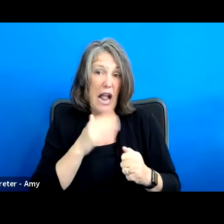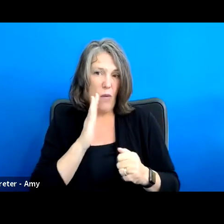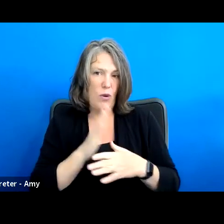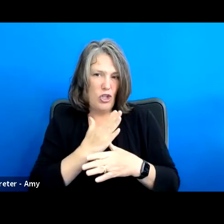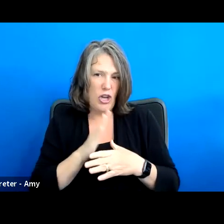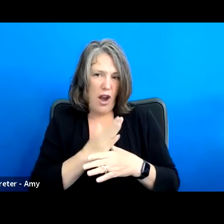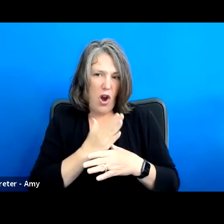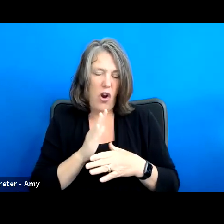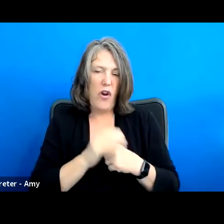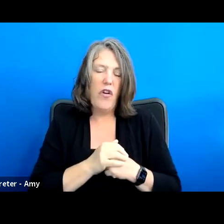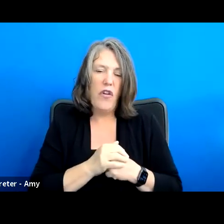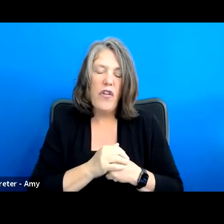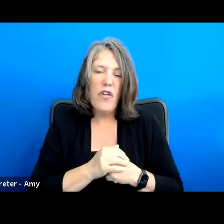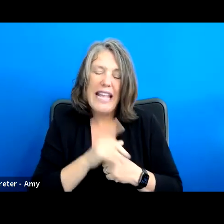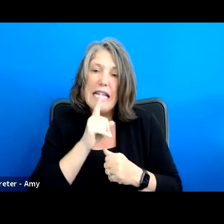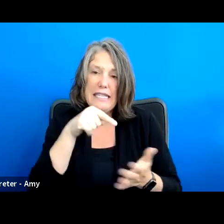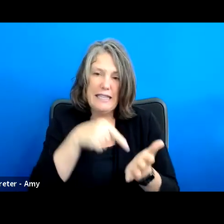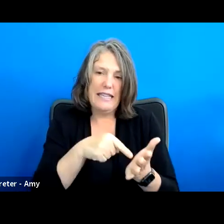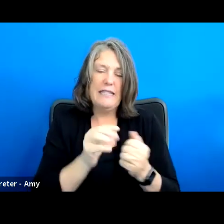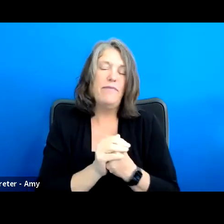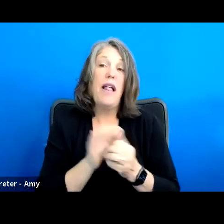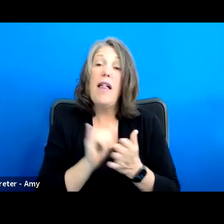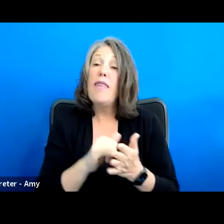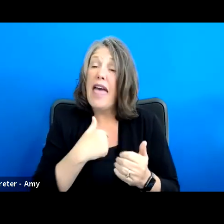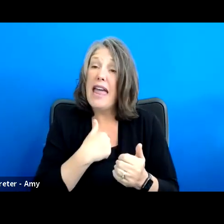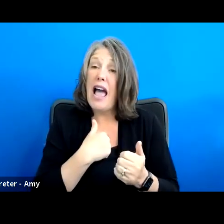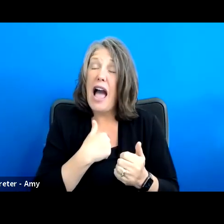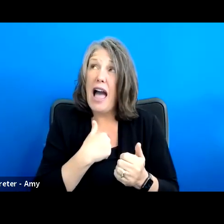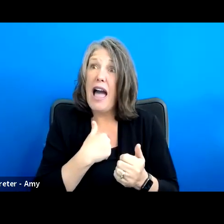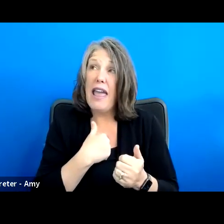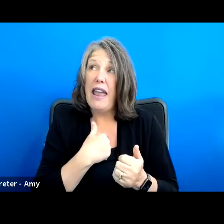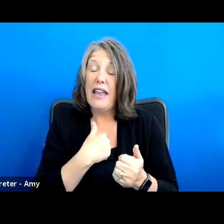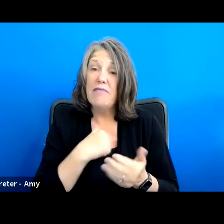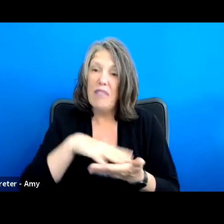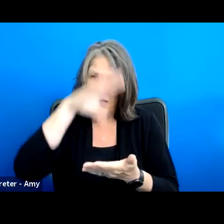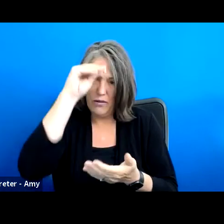share is this, that I took away from this.